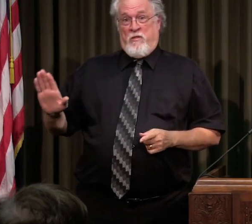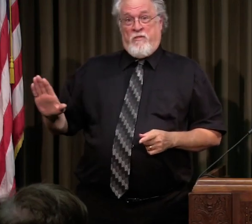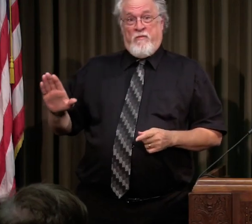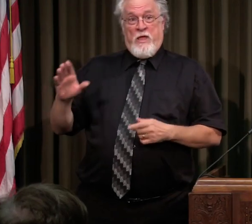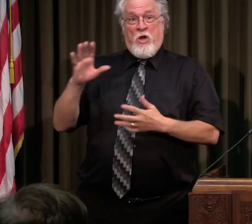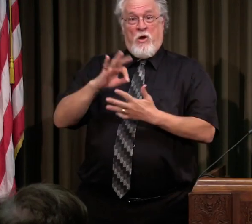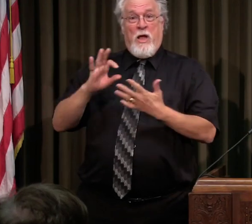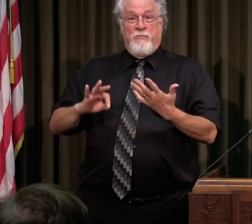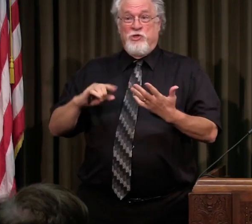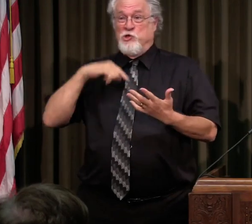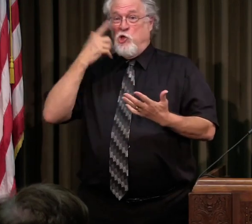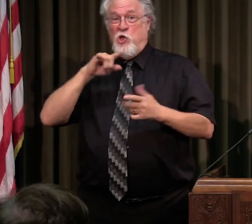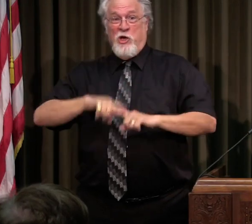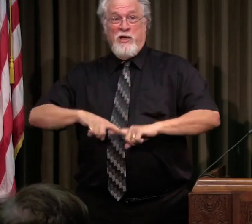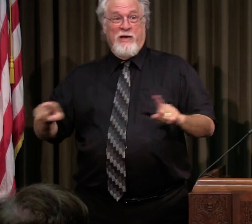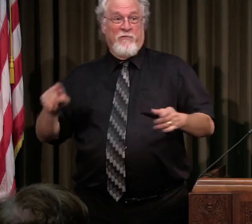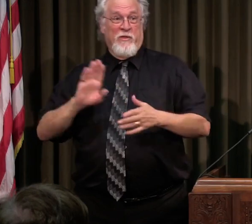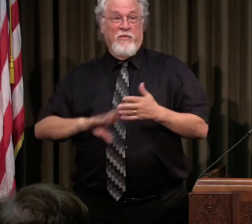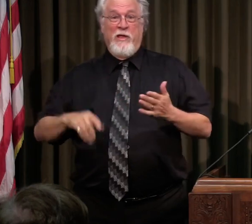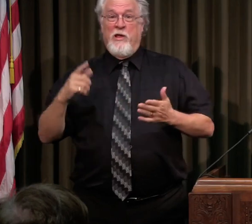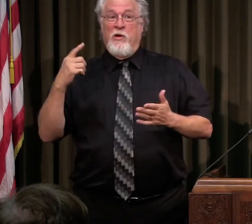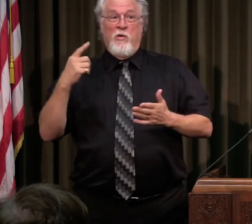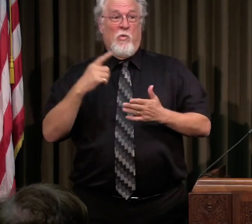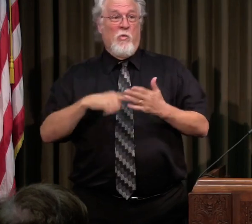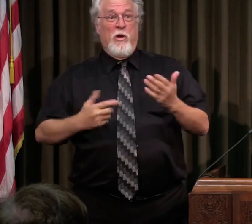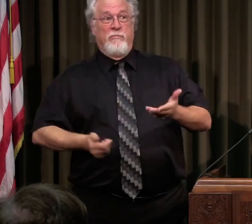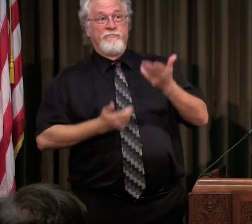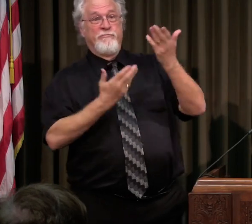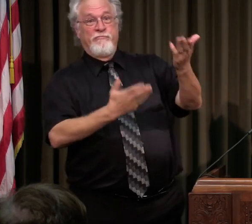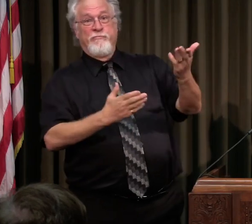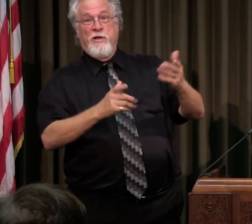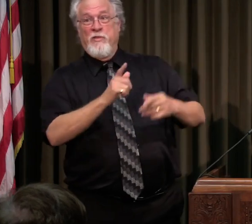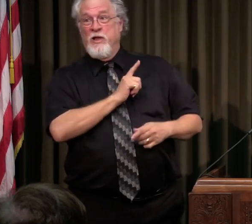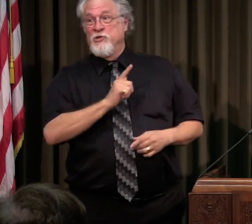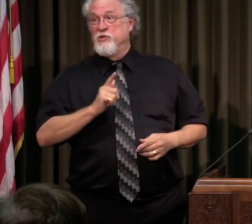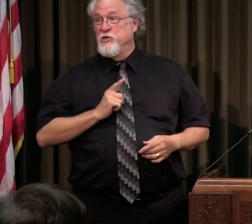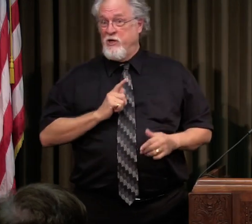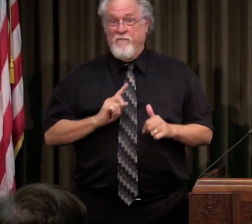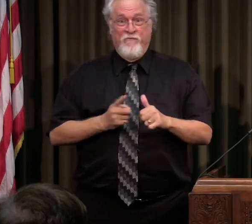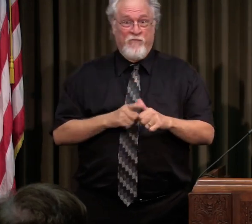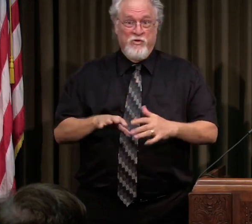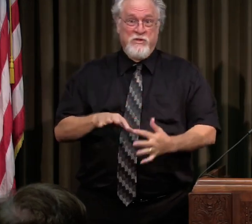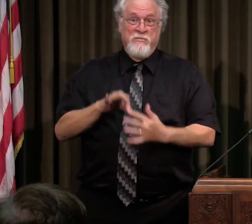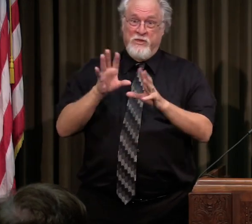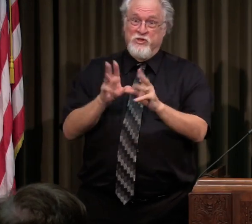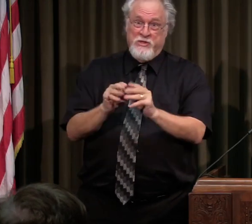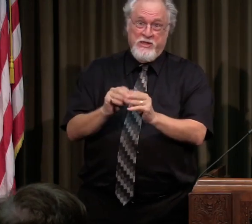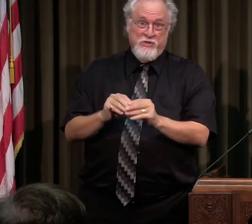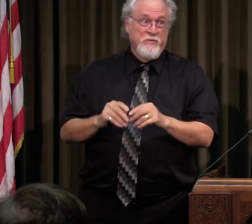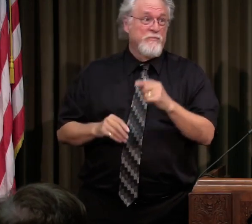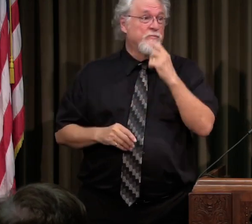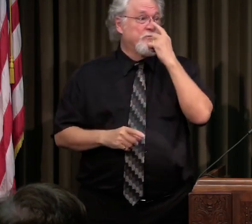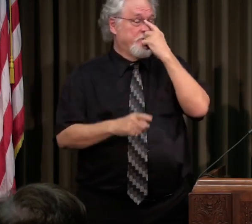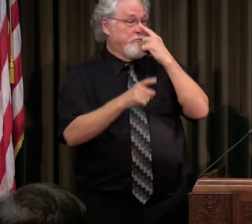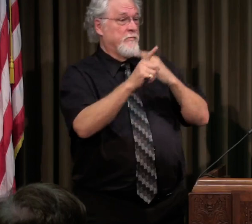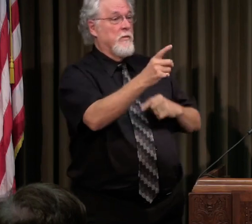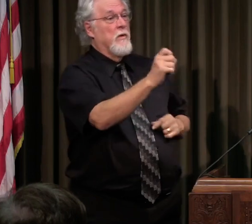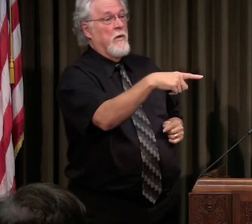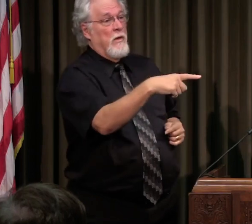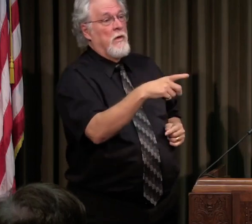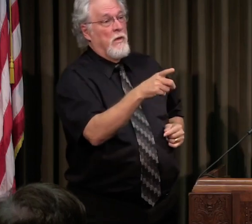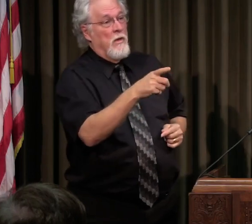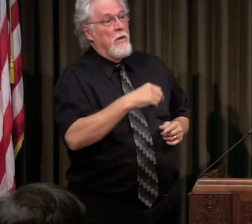that look a whole lot different than those that were before the legislature in the first special session. Yes, sir.